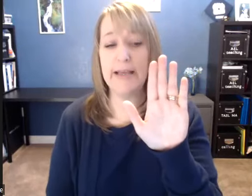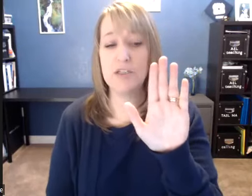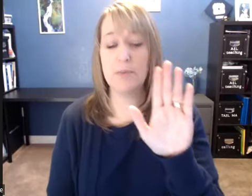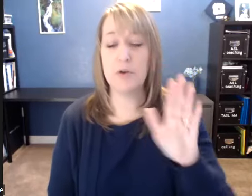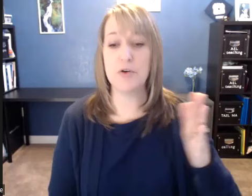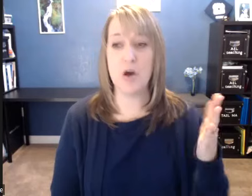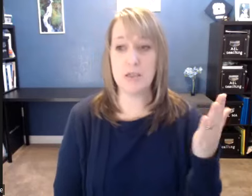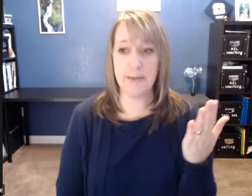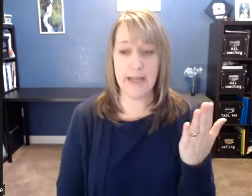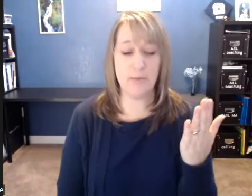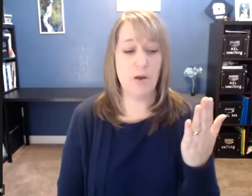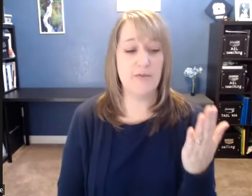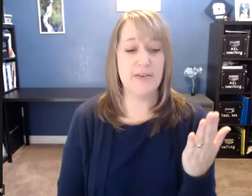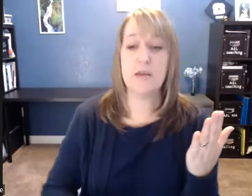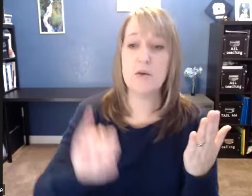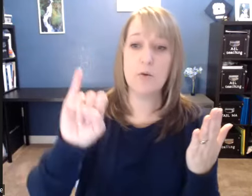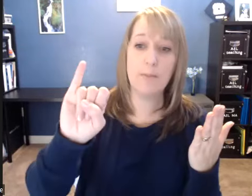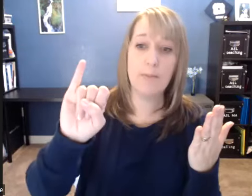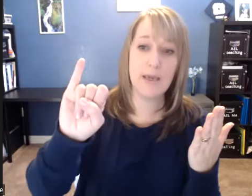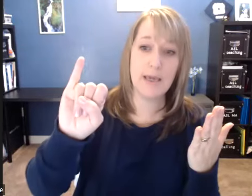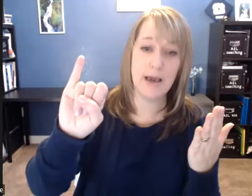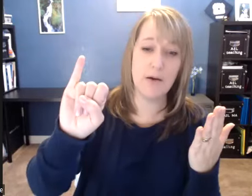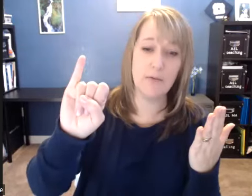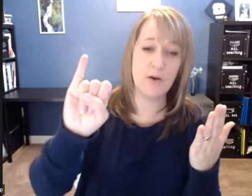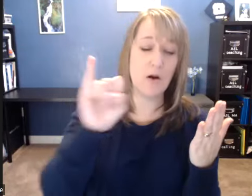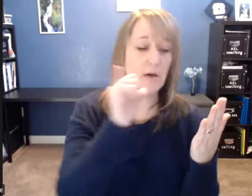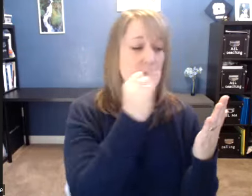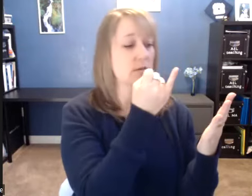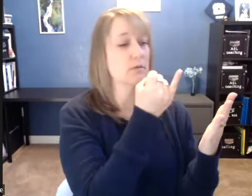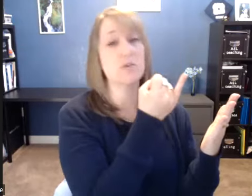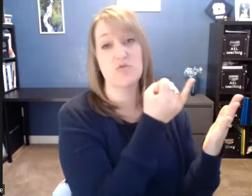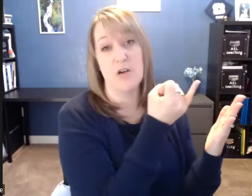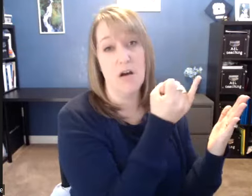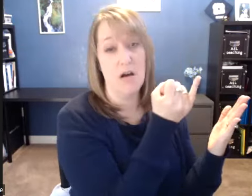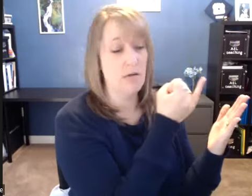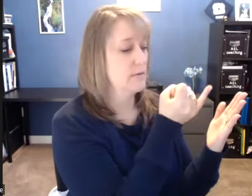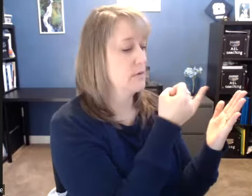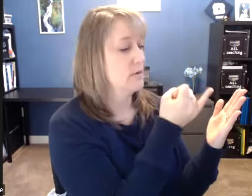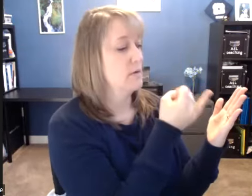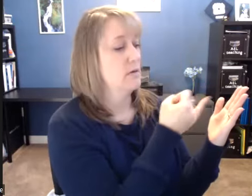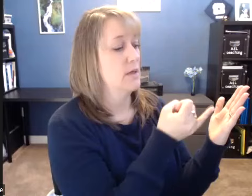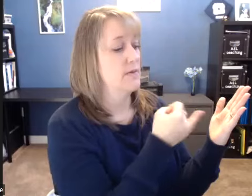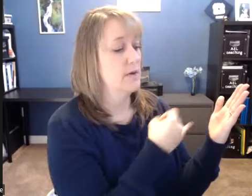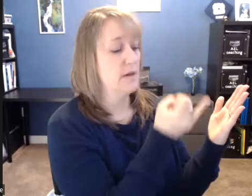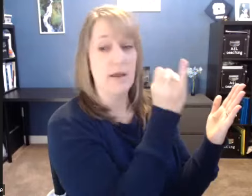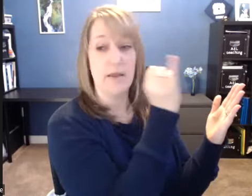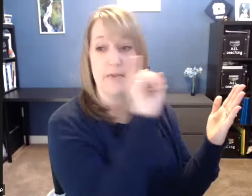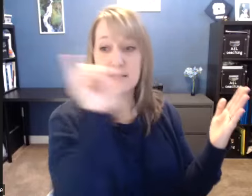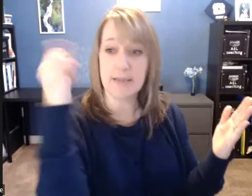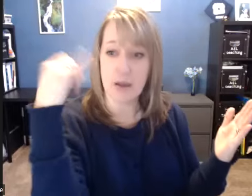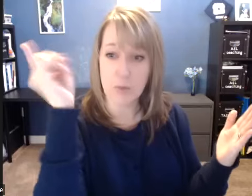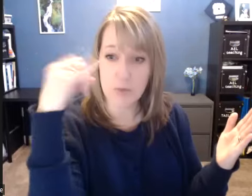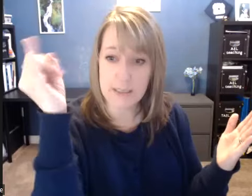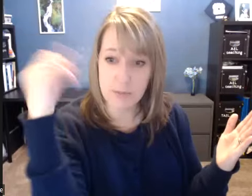hand shape on your non-dominant hand, palm facing you, pinky out for art or draw. And then this is a wrist